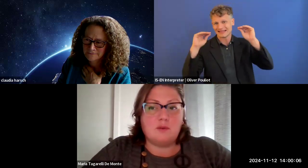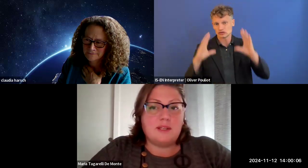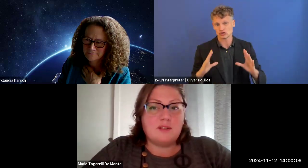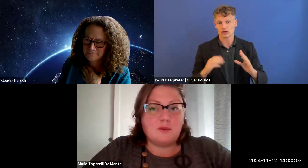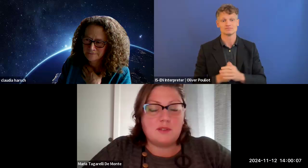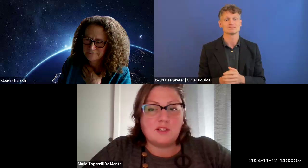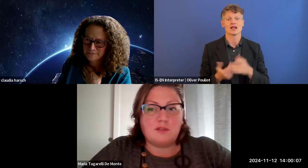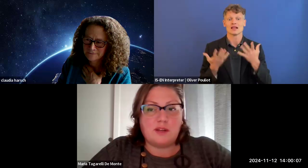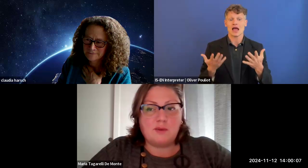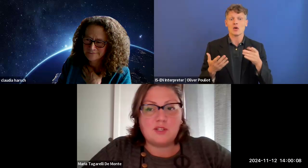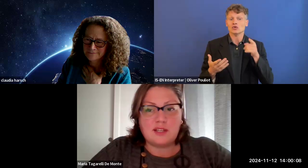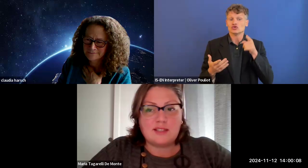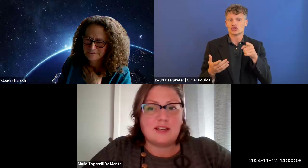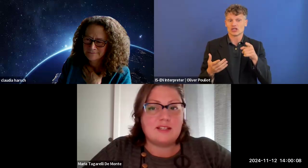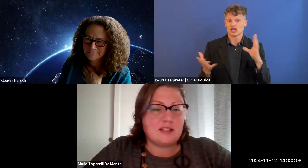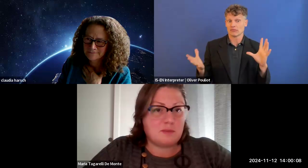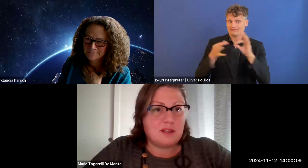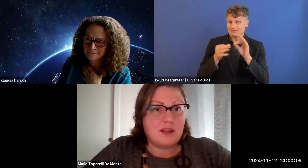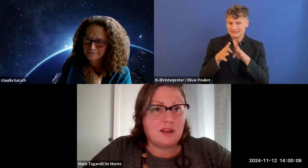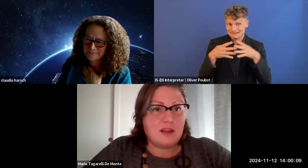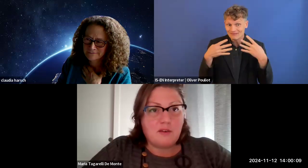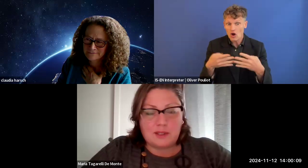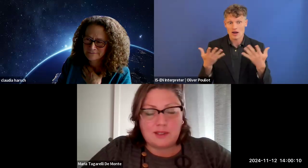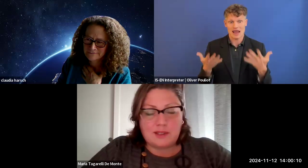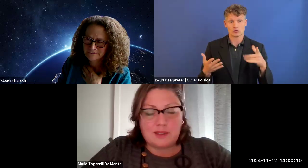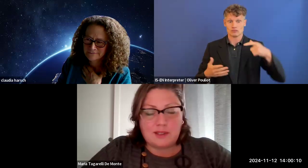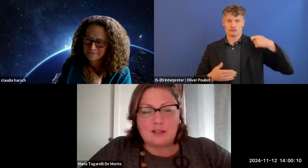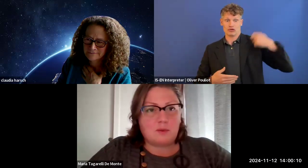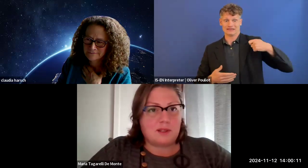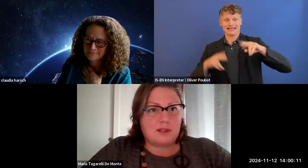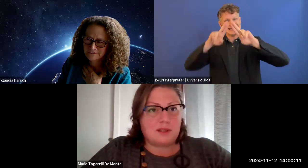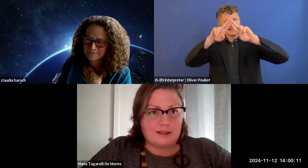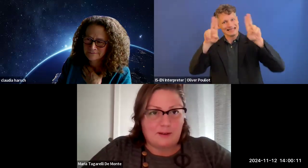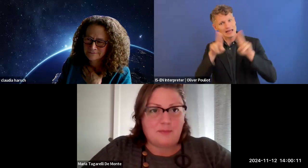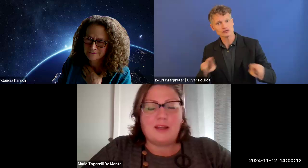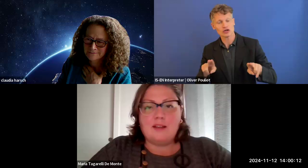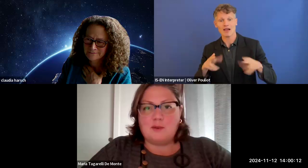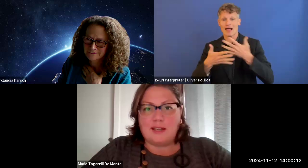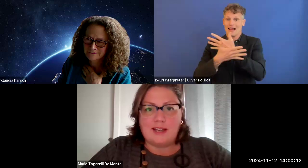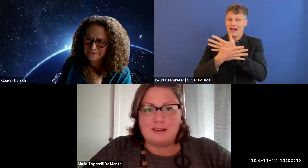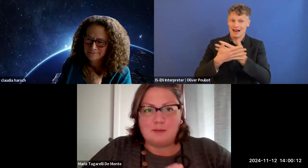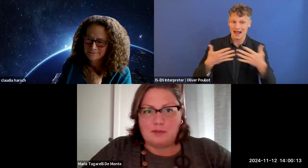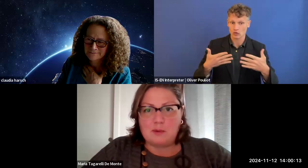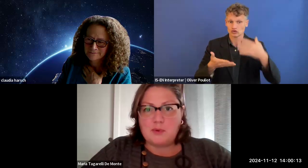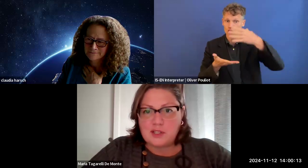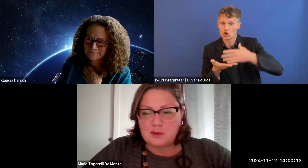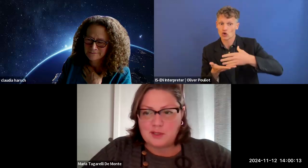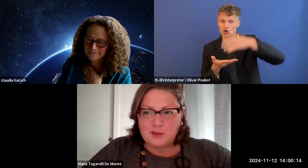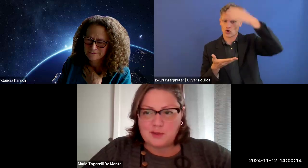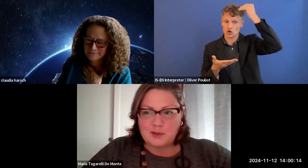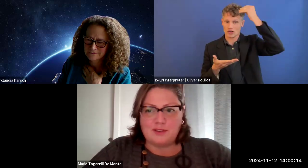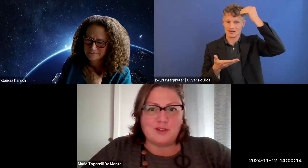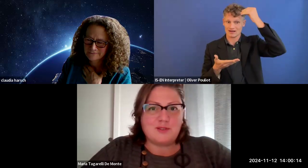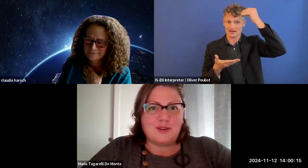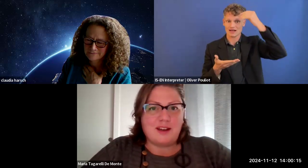president of the European Association of Language Testing and Assessment from 2016 to 2019. So again, a very